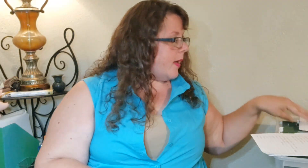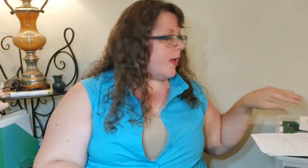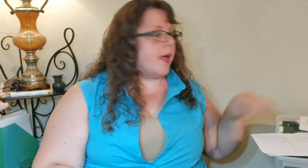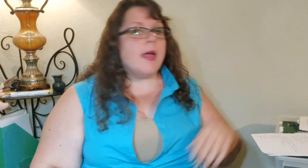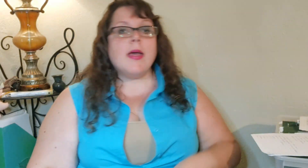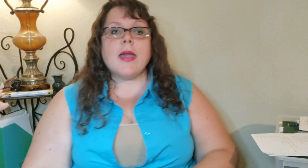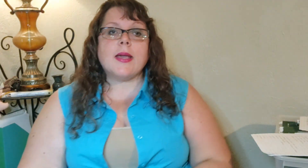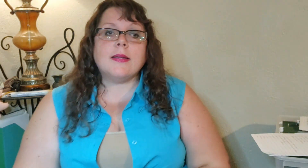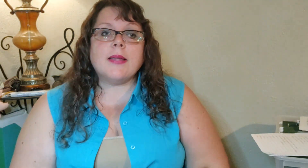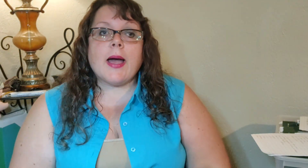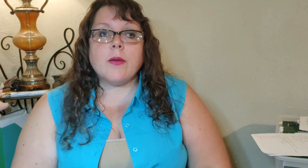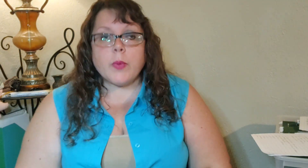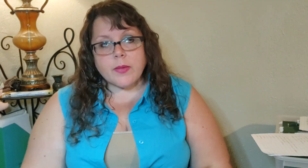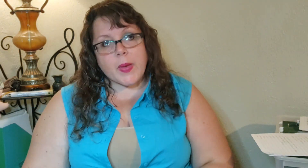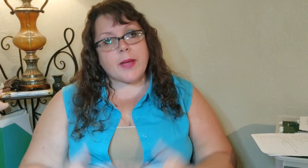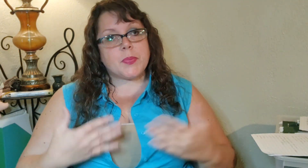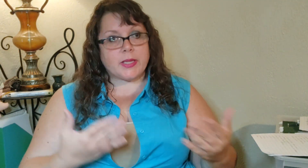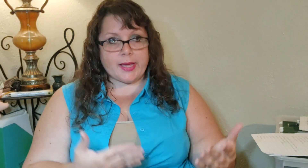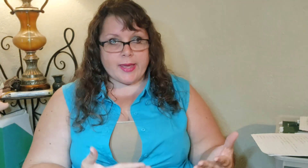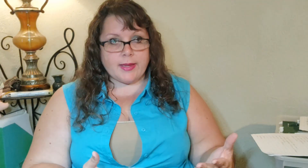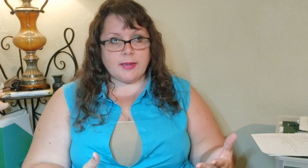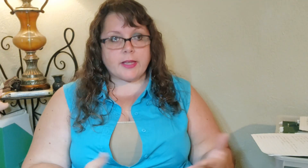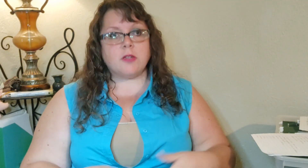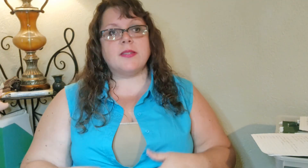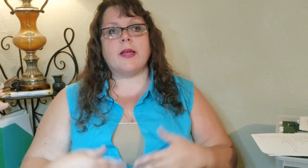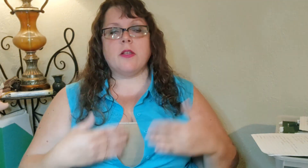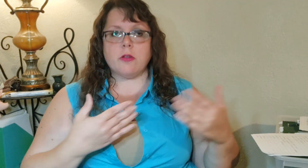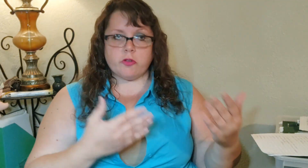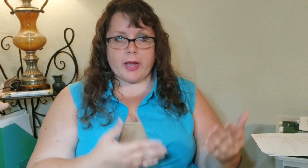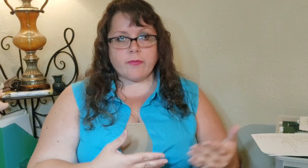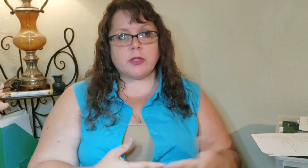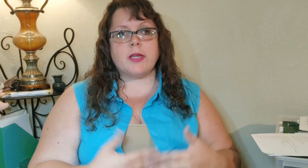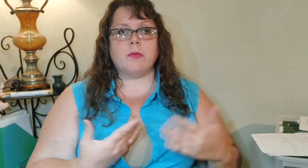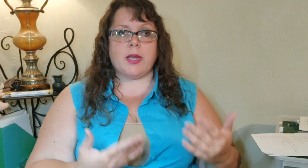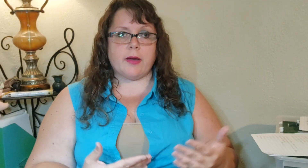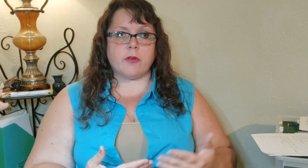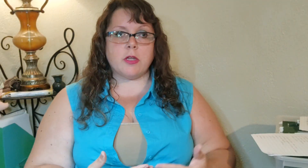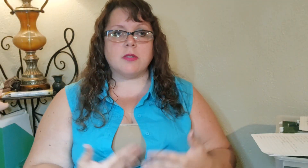Okay. And I went by plane, like you're saying, you're traveling, whatever, and you're